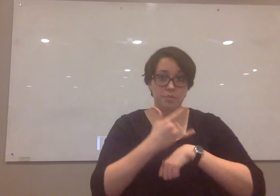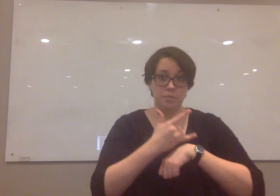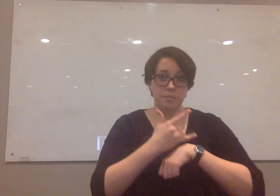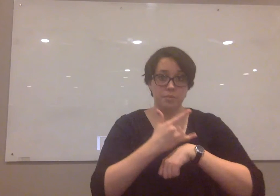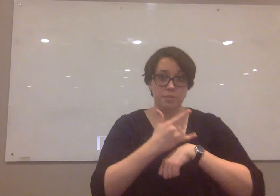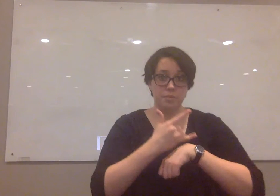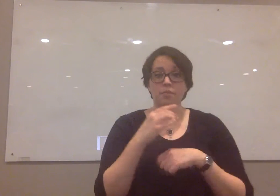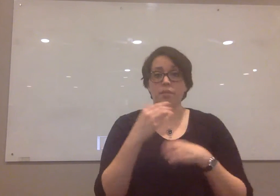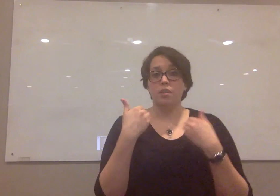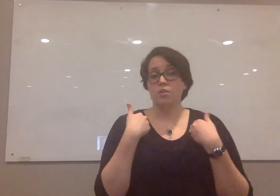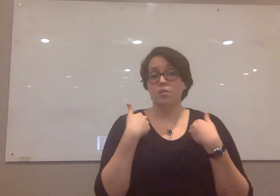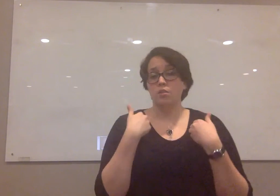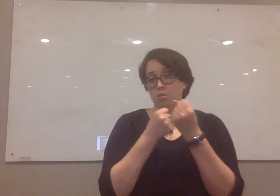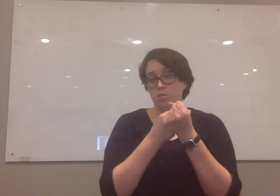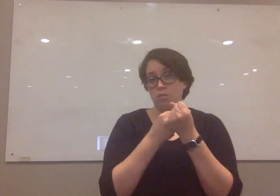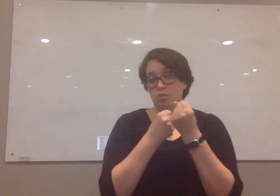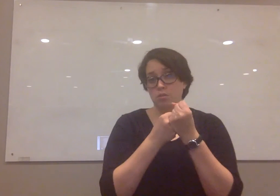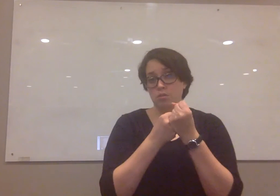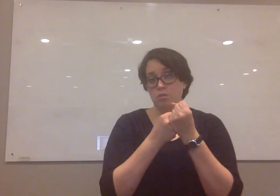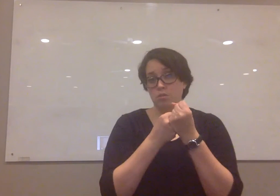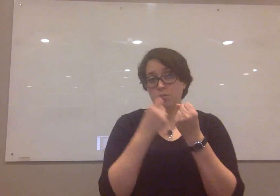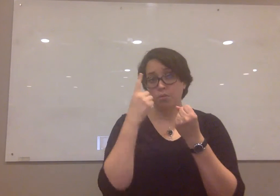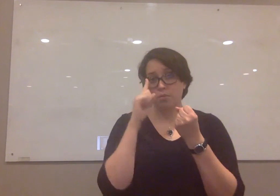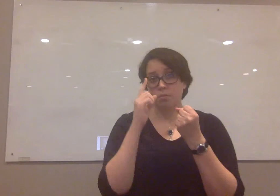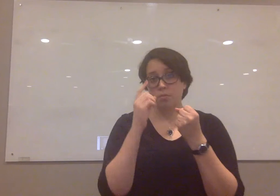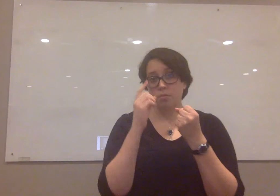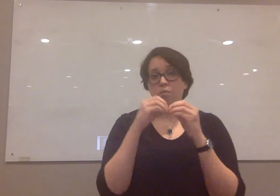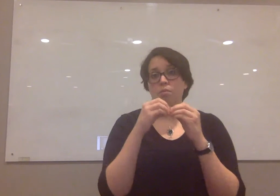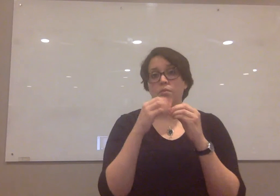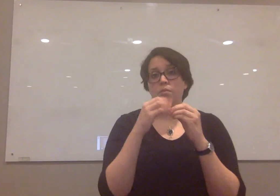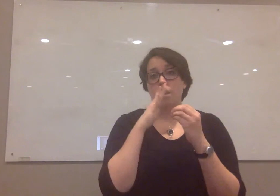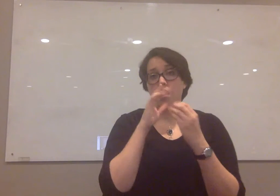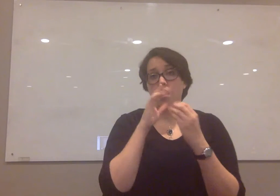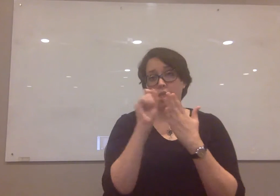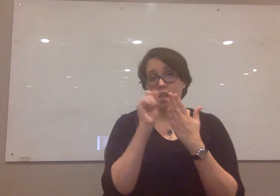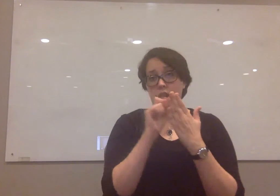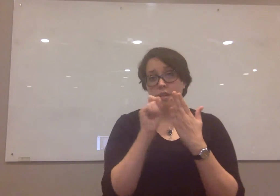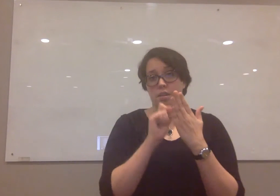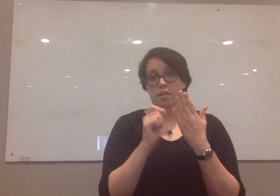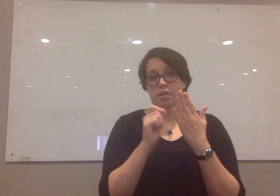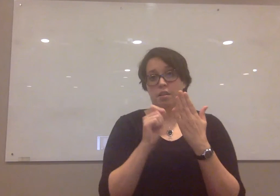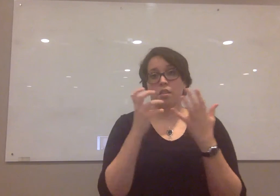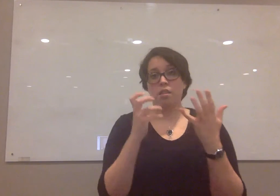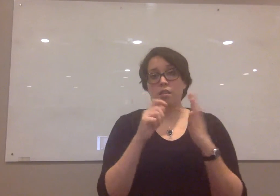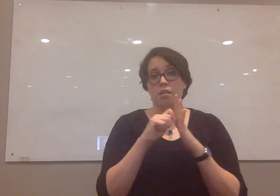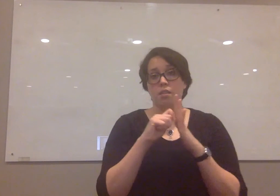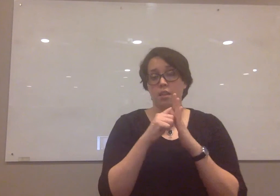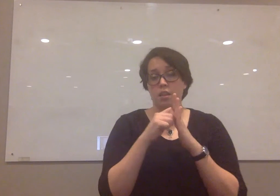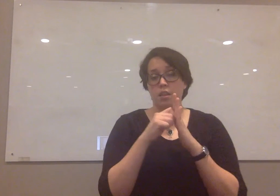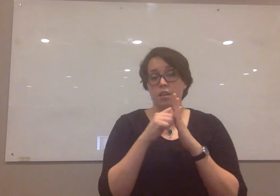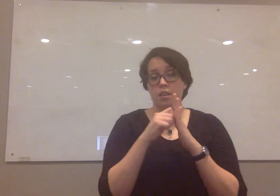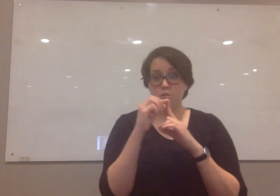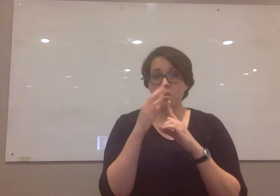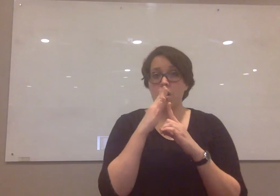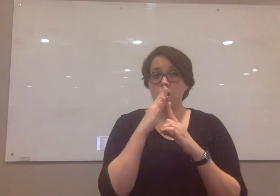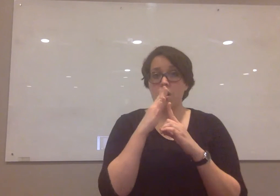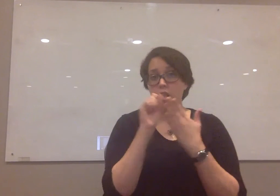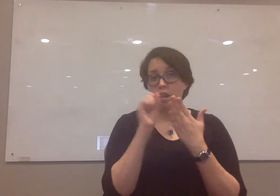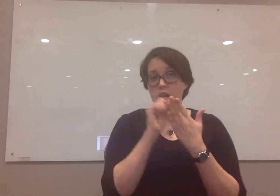support for way more highlighting. So a lot of keywords are highlighted. You can turn on highlighting of